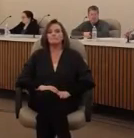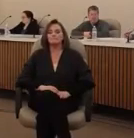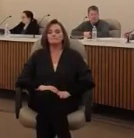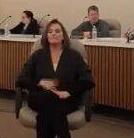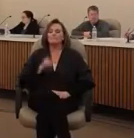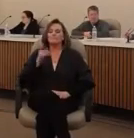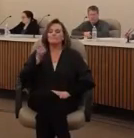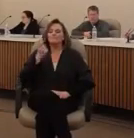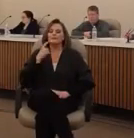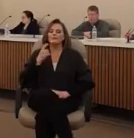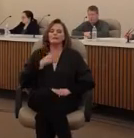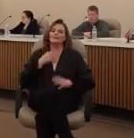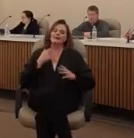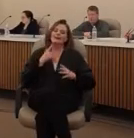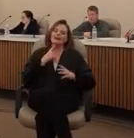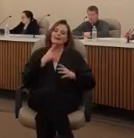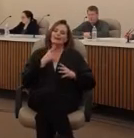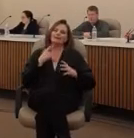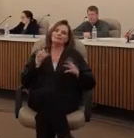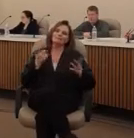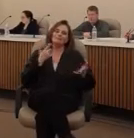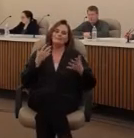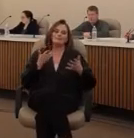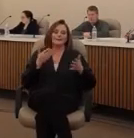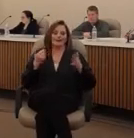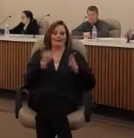proximity to residential properties.